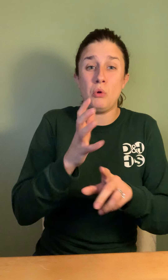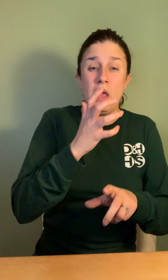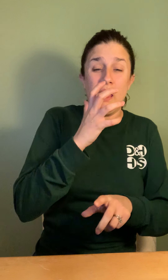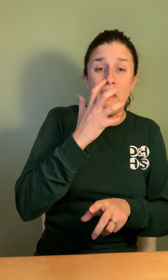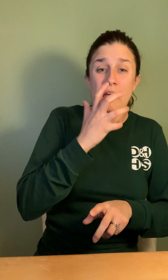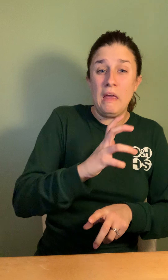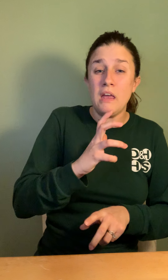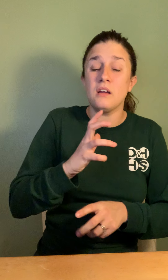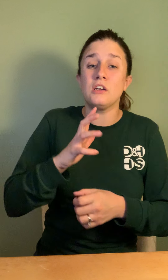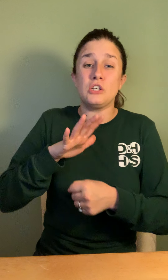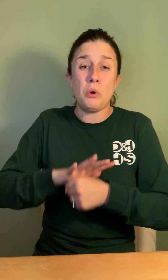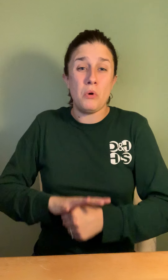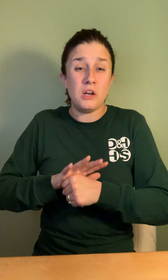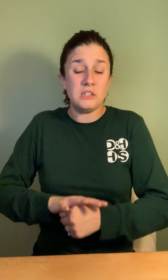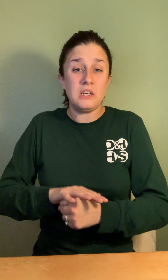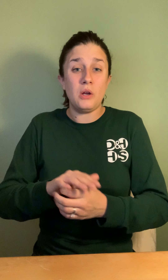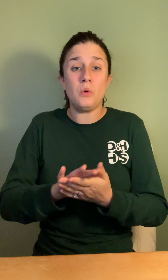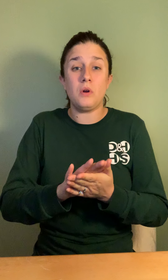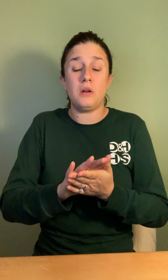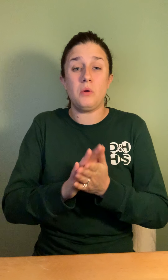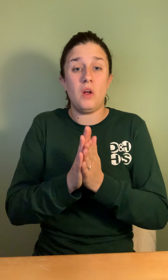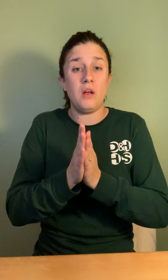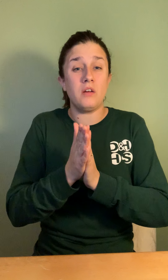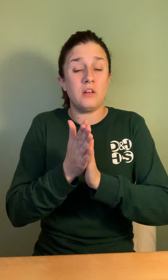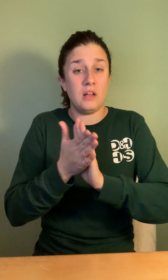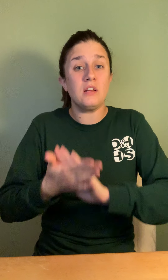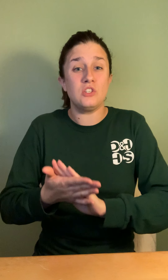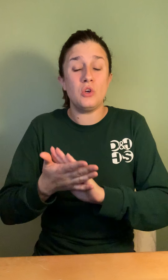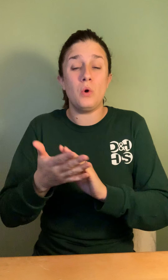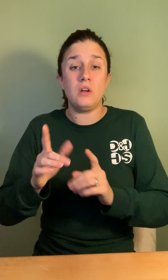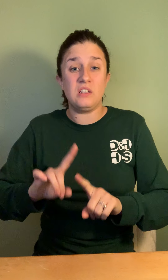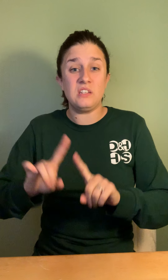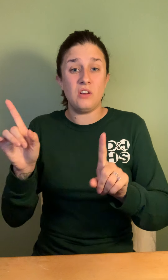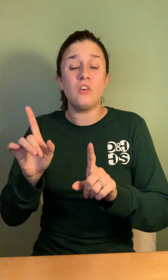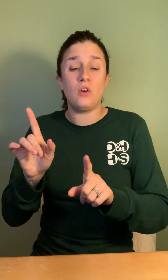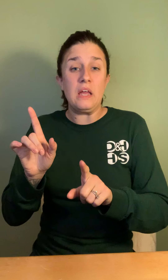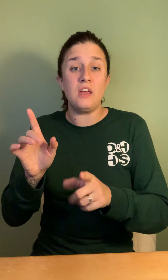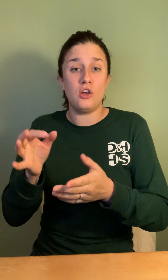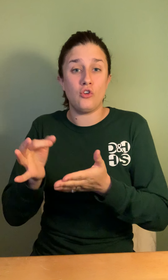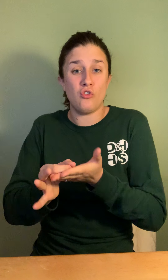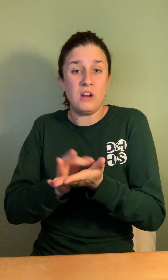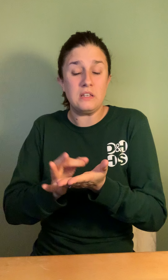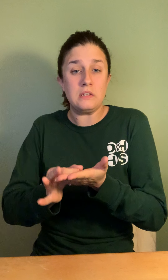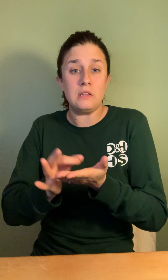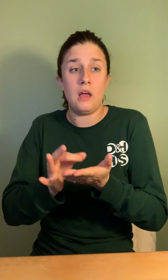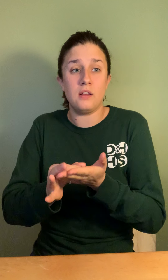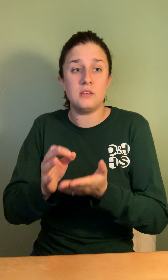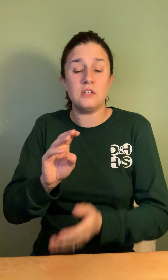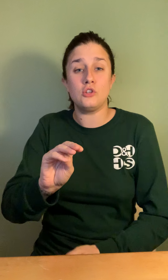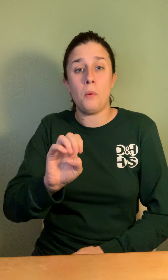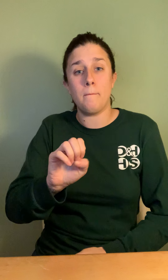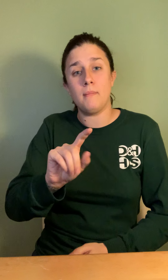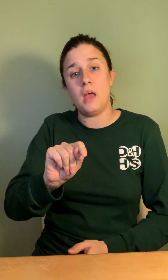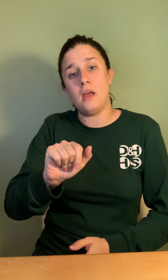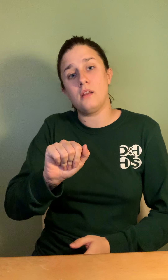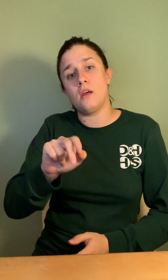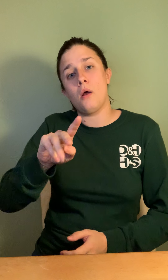to metamorphose or recrystallize into a metamorphic rock, like this piece of